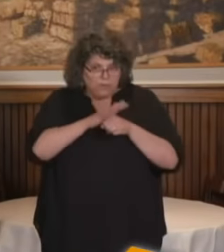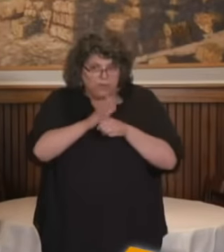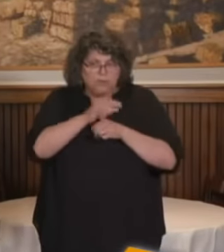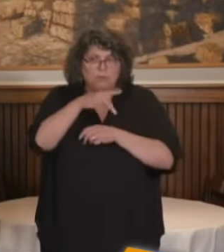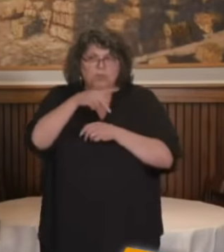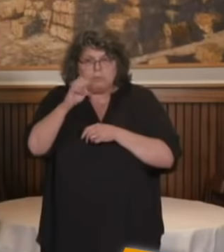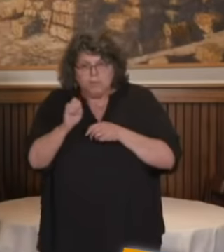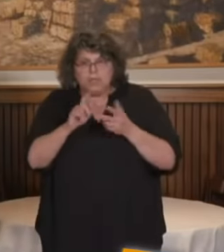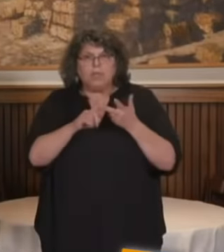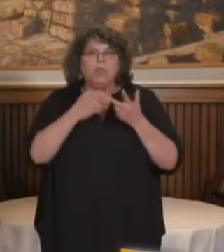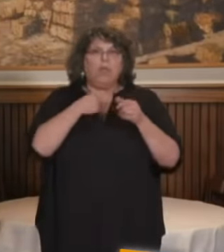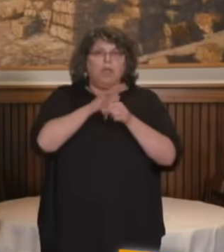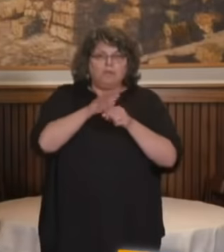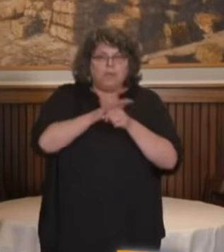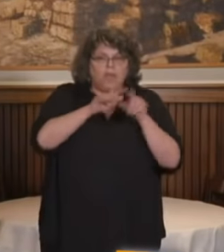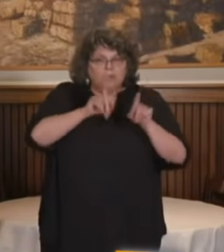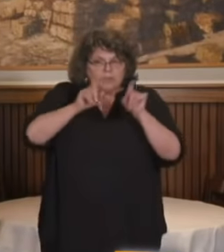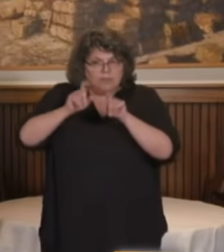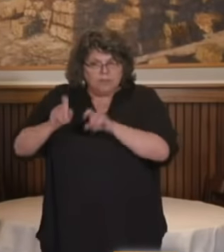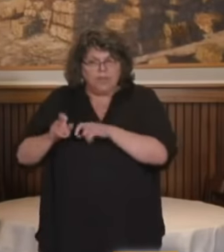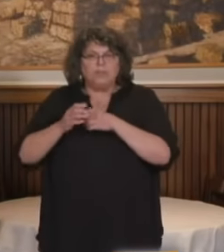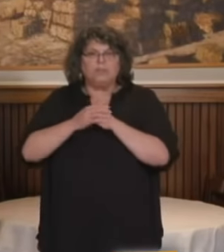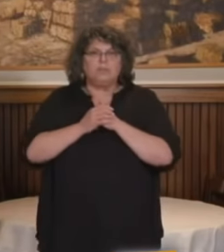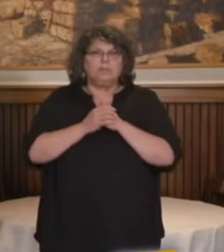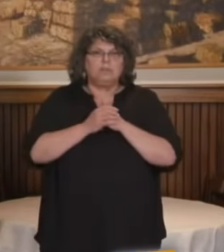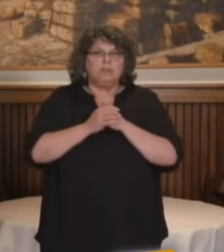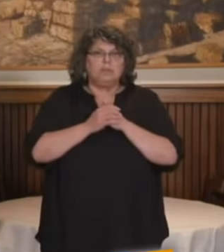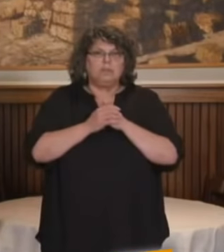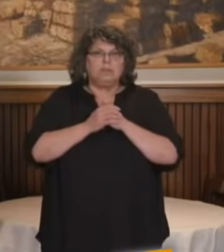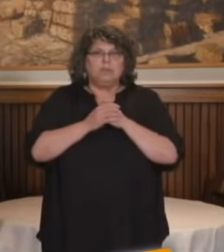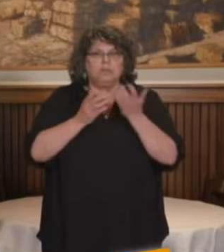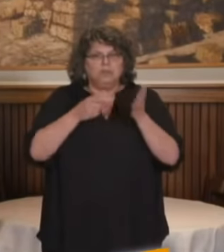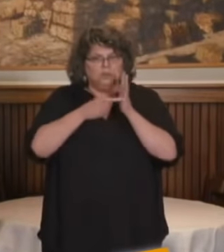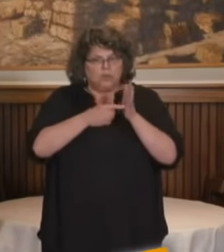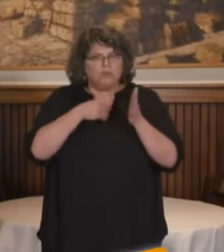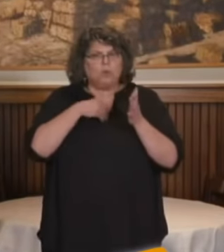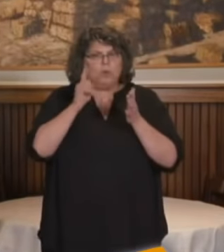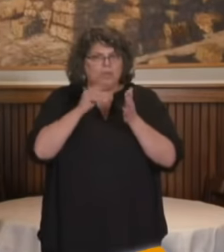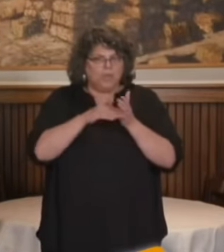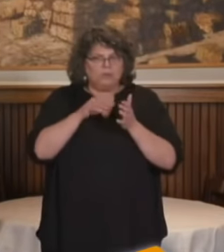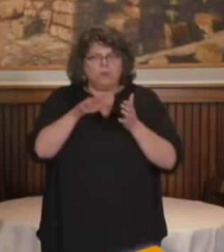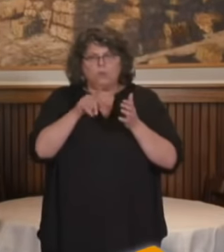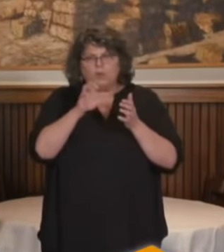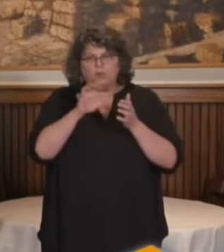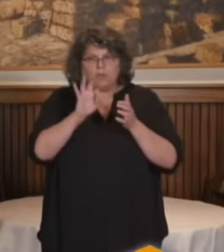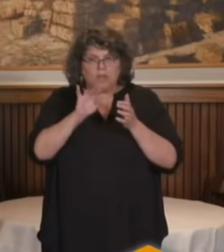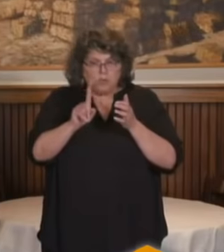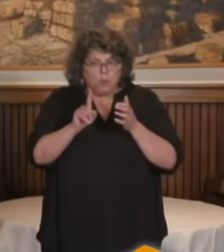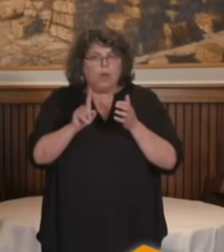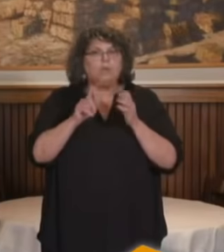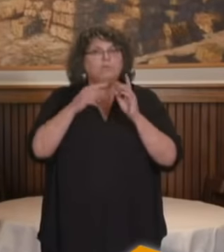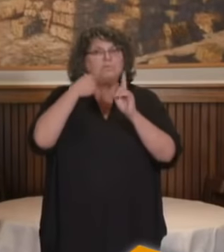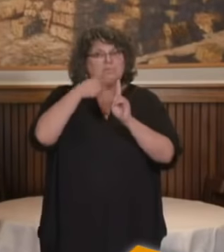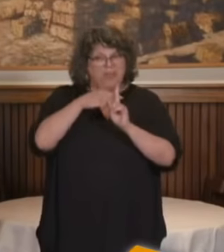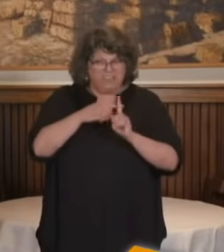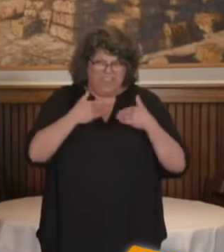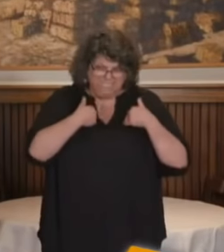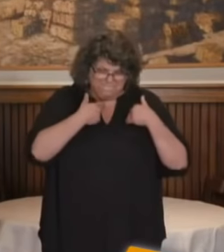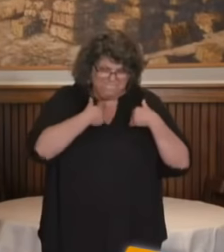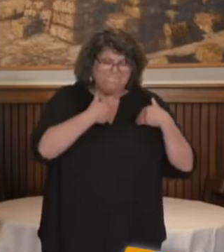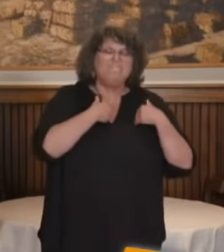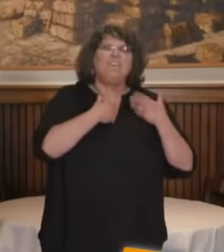tests that identified 1,591 additional positives. We feel we are well positioned to